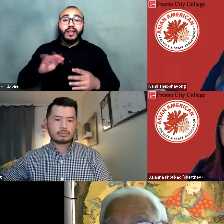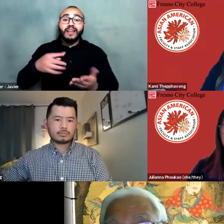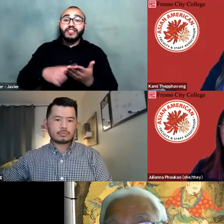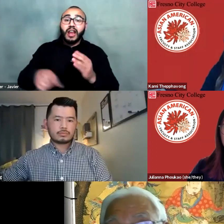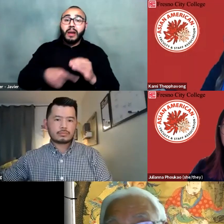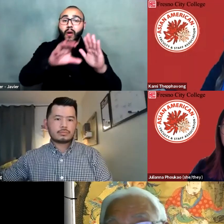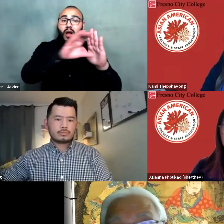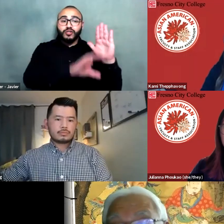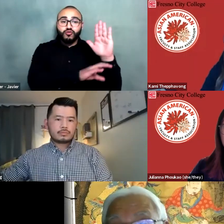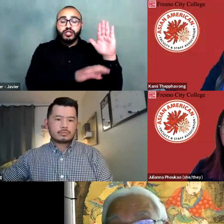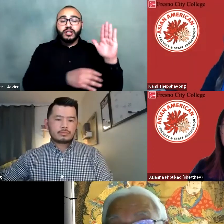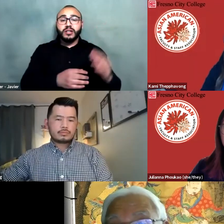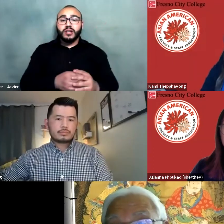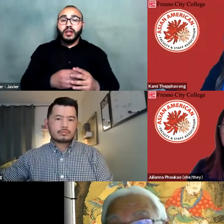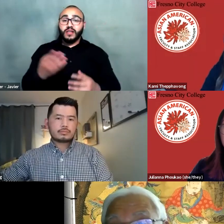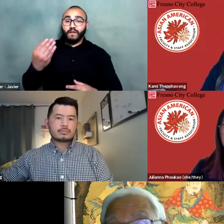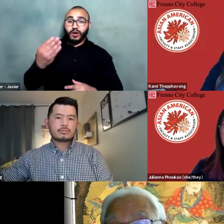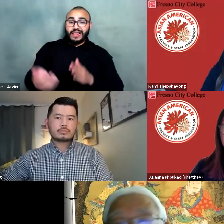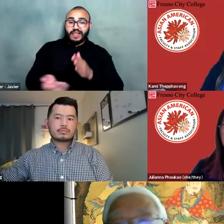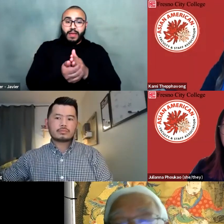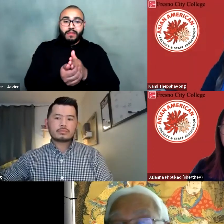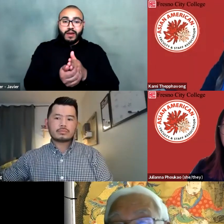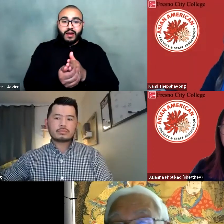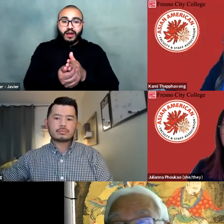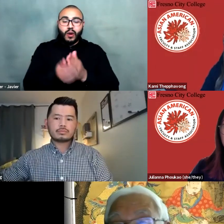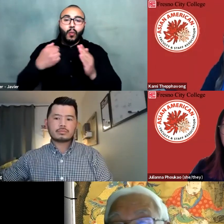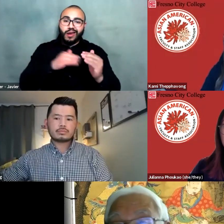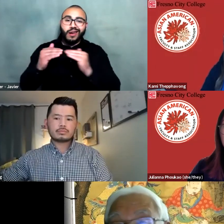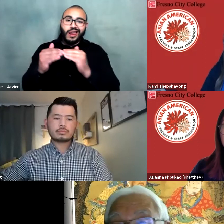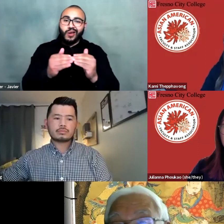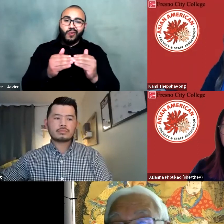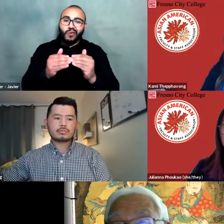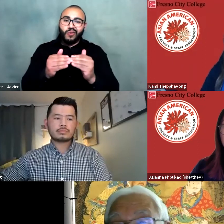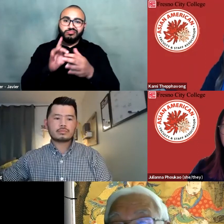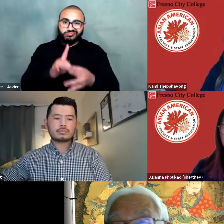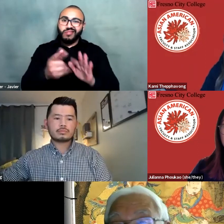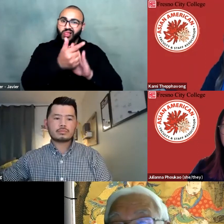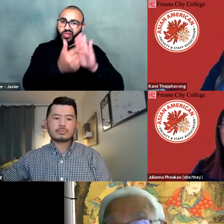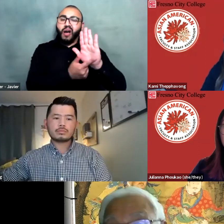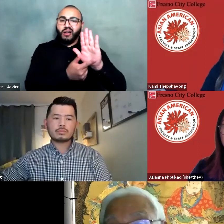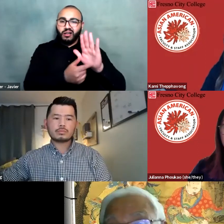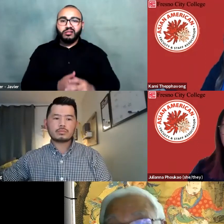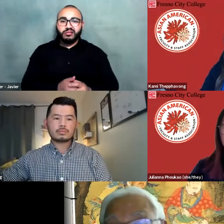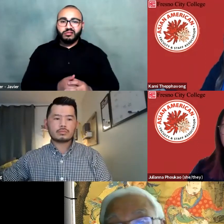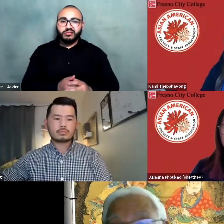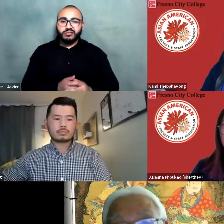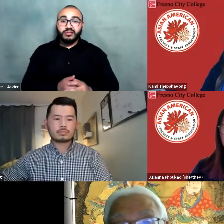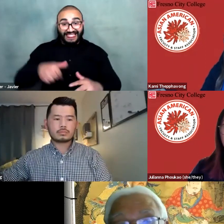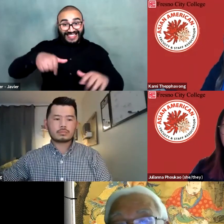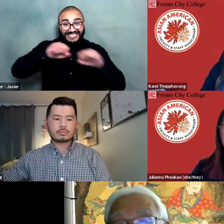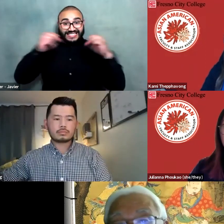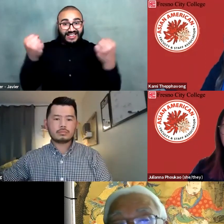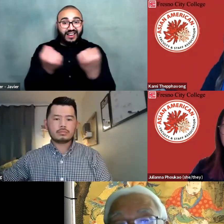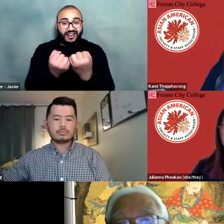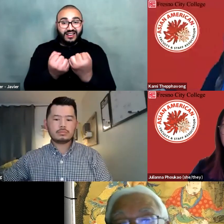Constitution, the 14th Amendment, we're equal under law. And this is a society